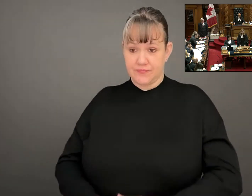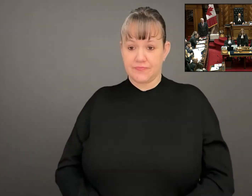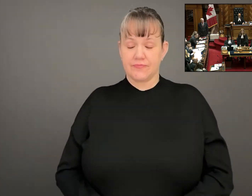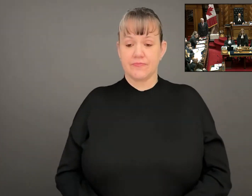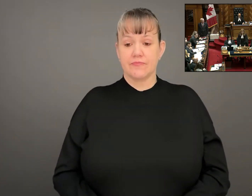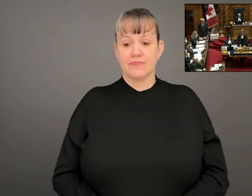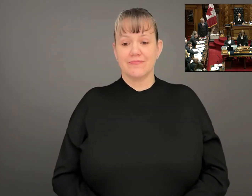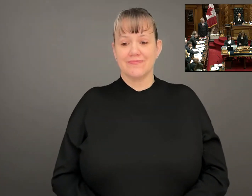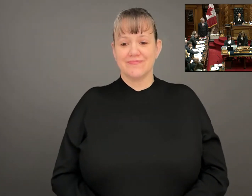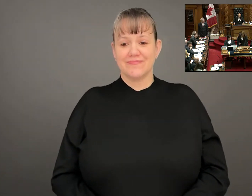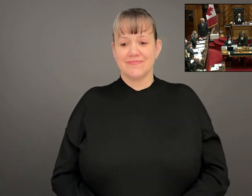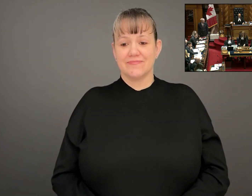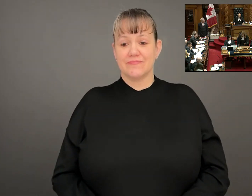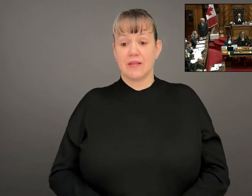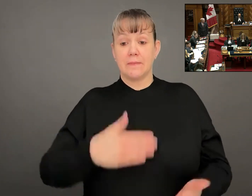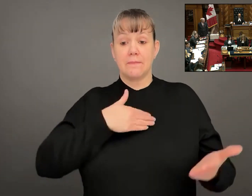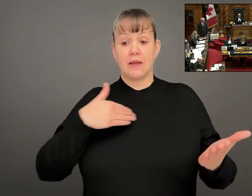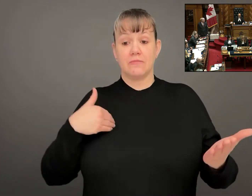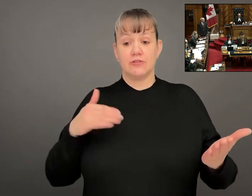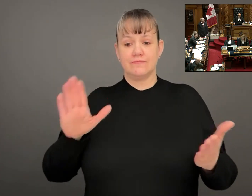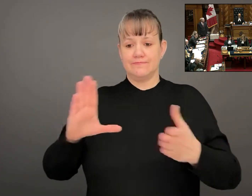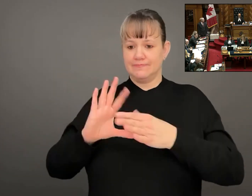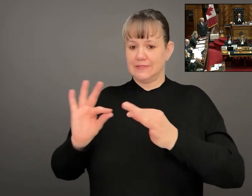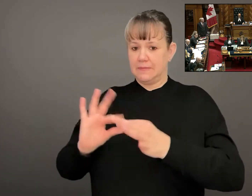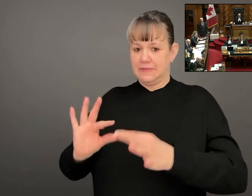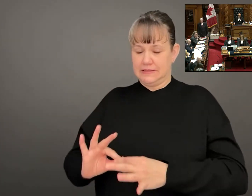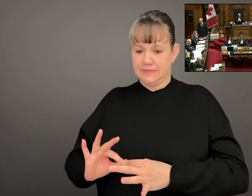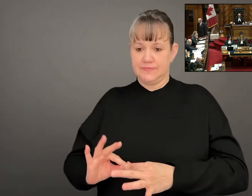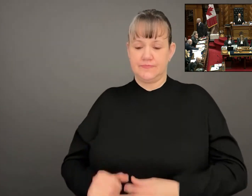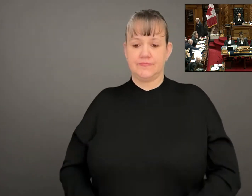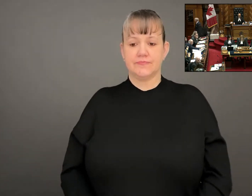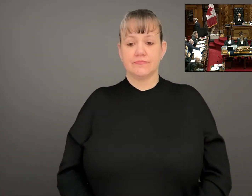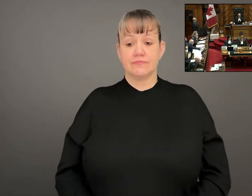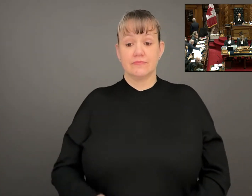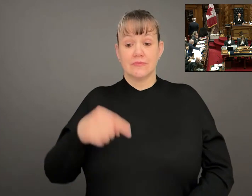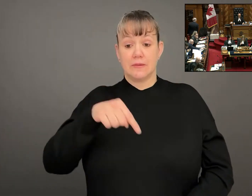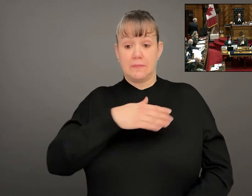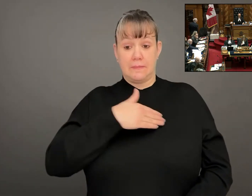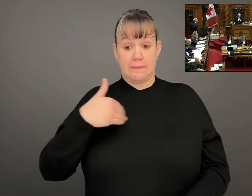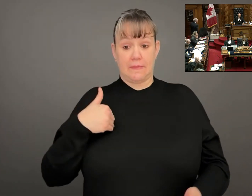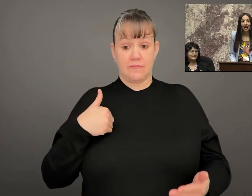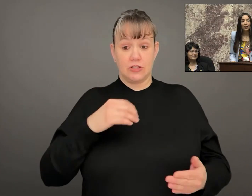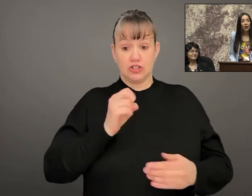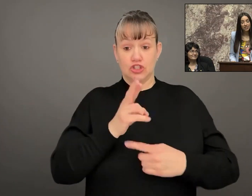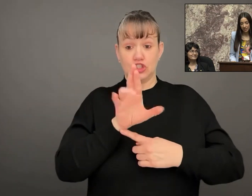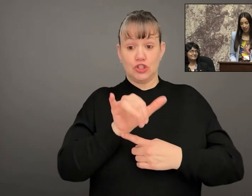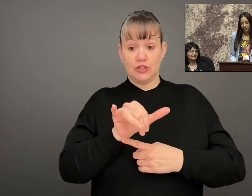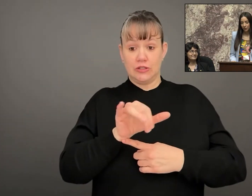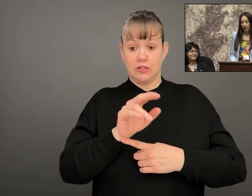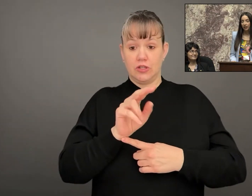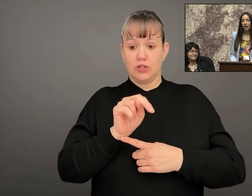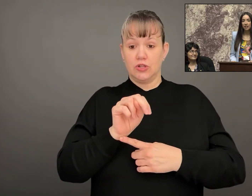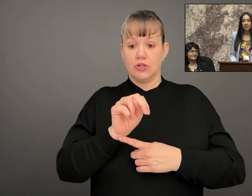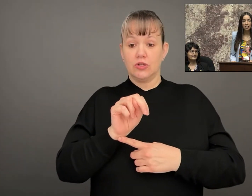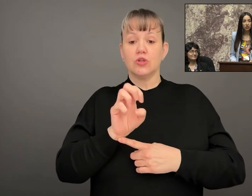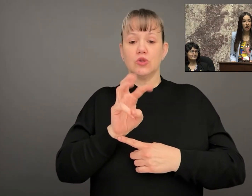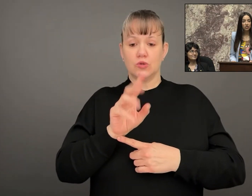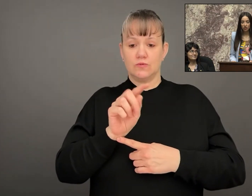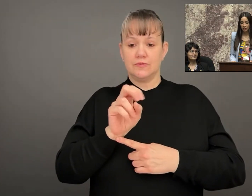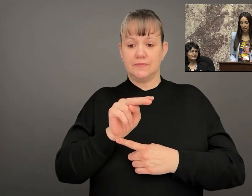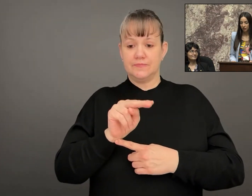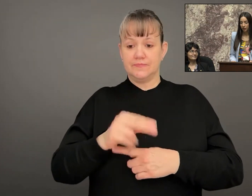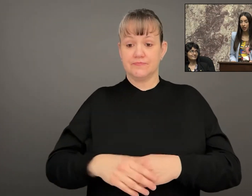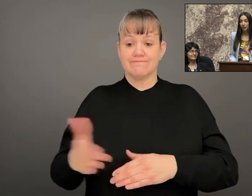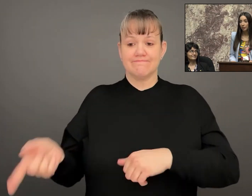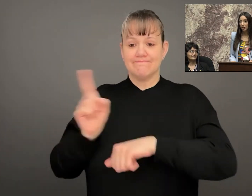Statements by members. Member for Surrey Newton. Thank you, Honourable Speaker. I rise today to recognize the